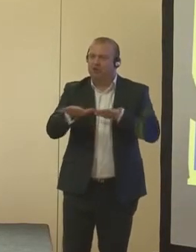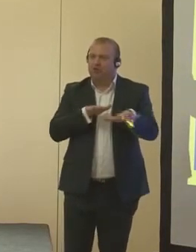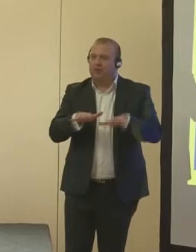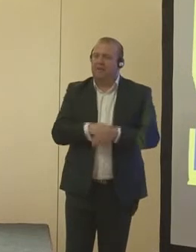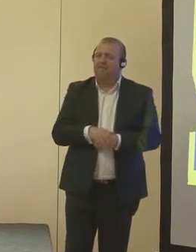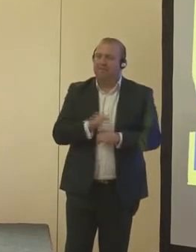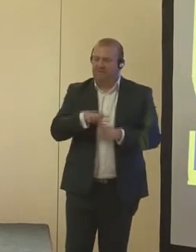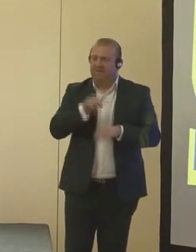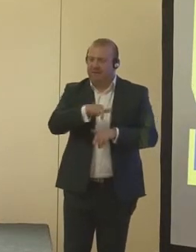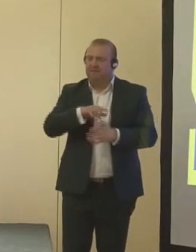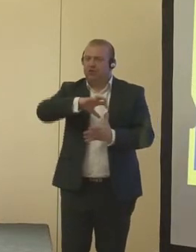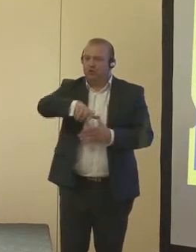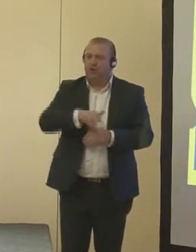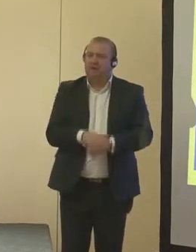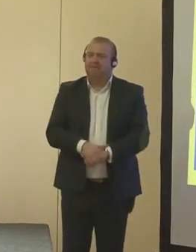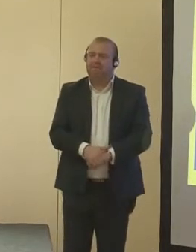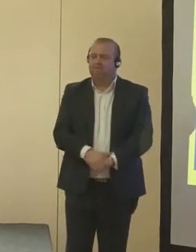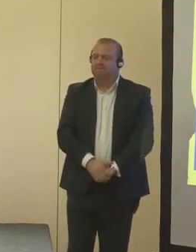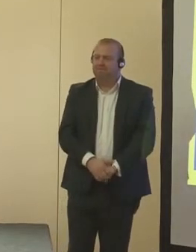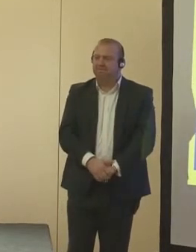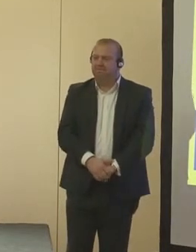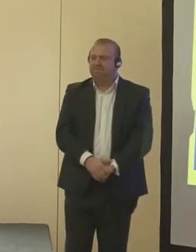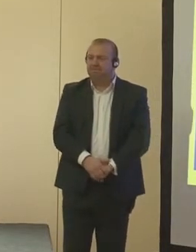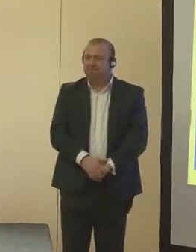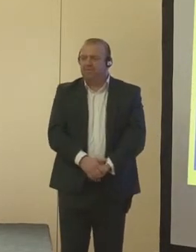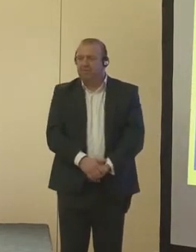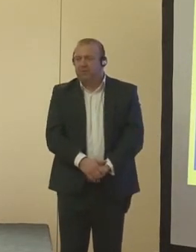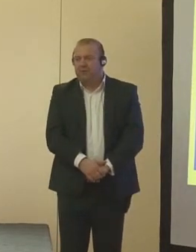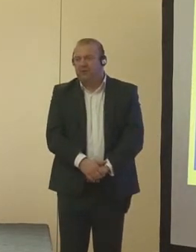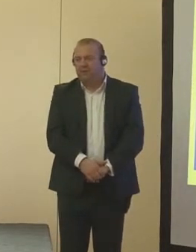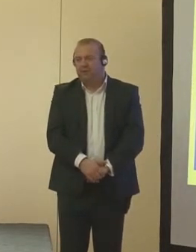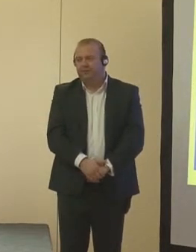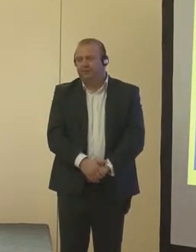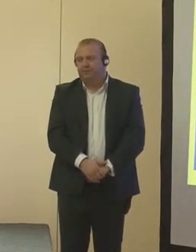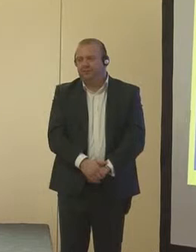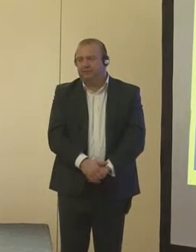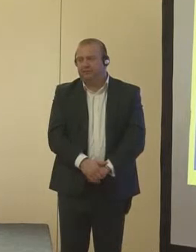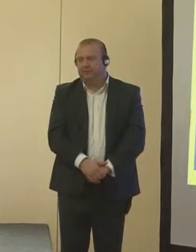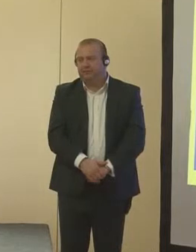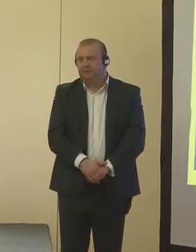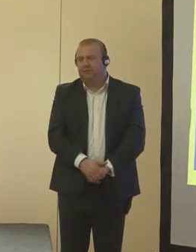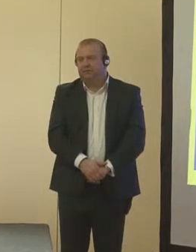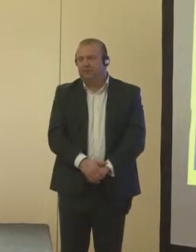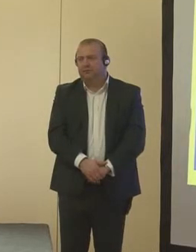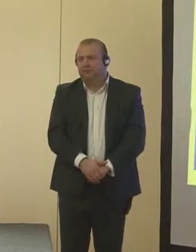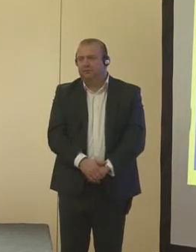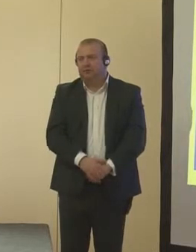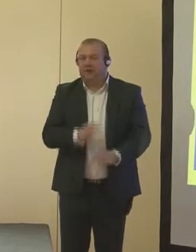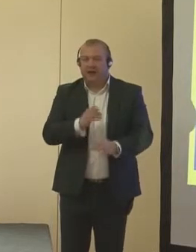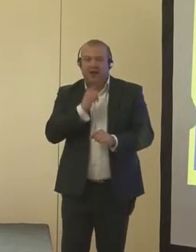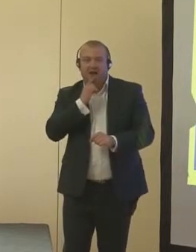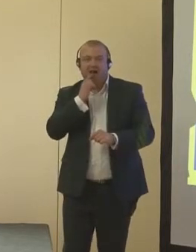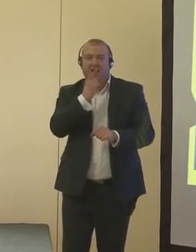introduce these, and again, you may recognize some of these recommendations from earlier presentations, and